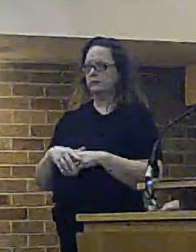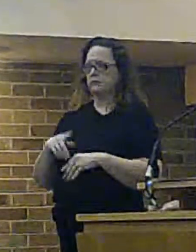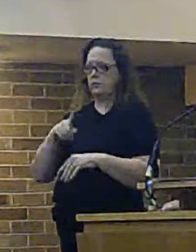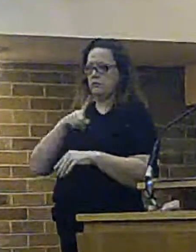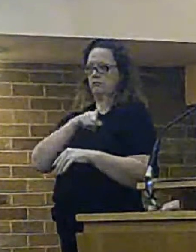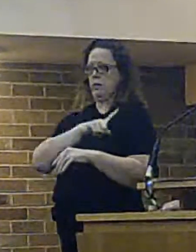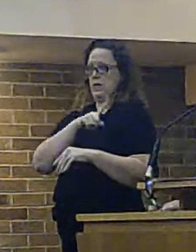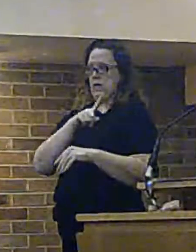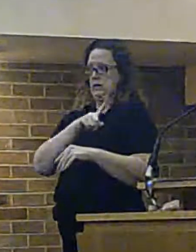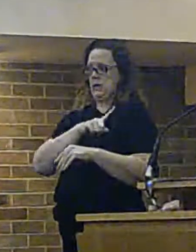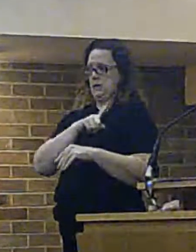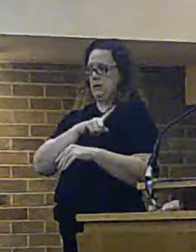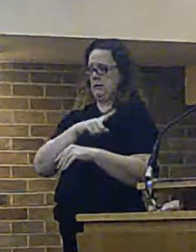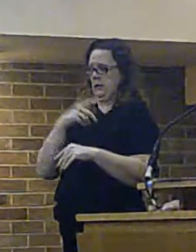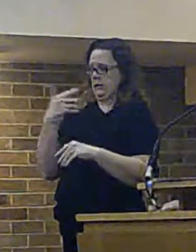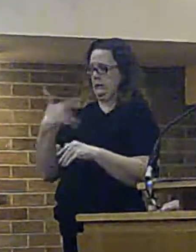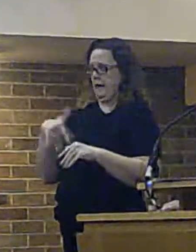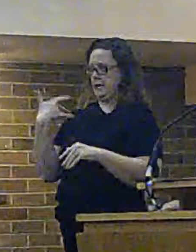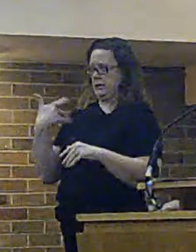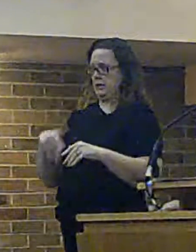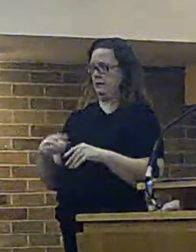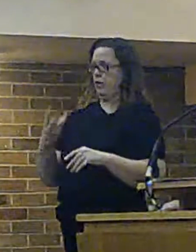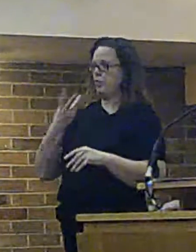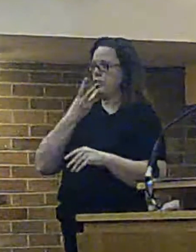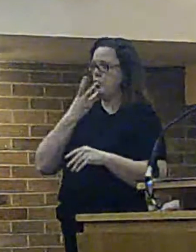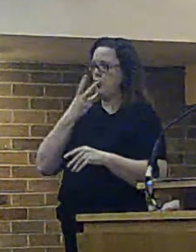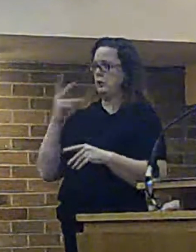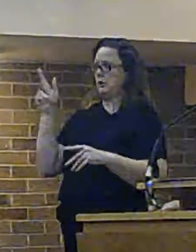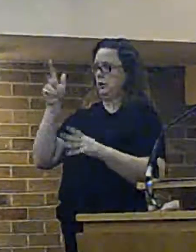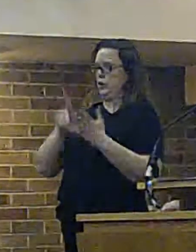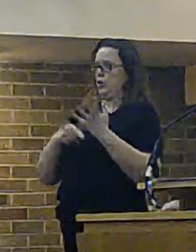which date back to the 1950s.